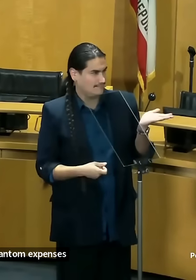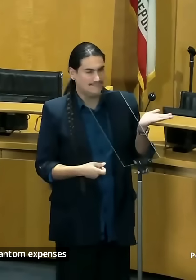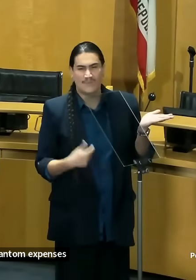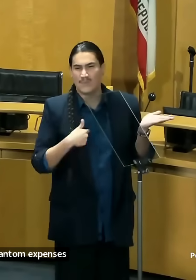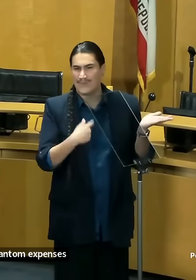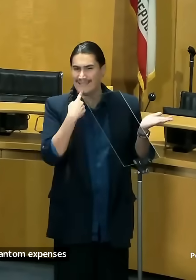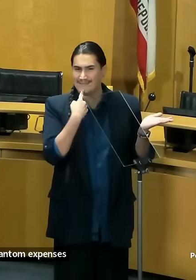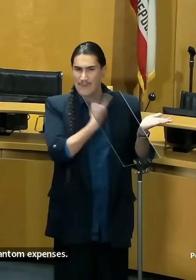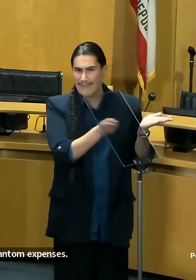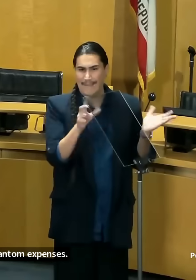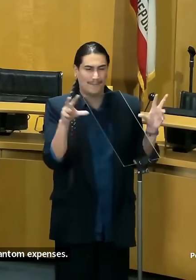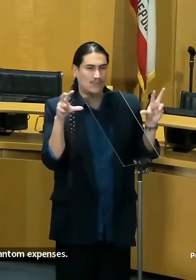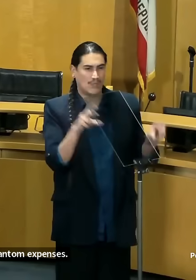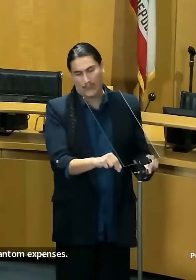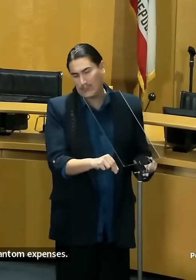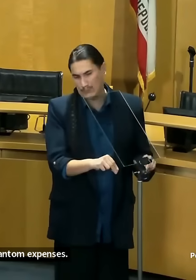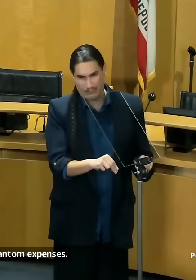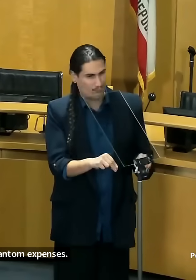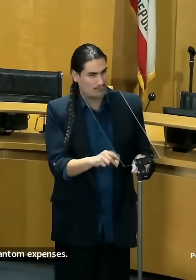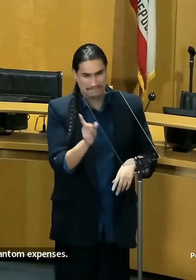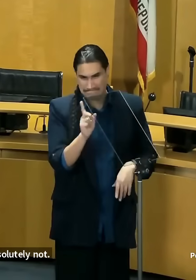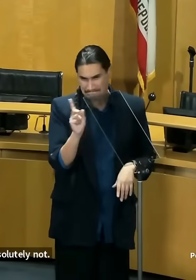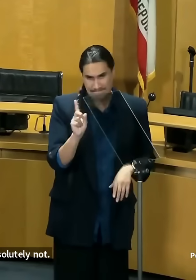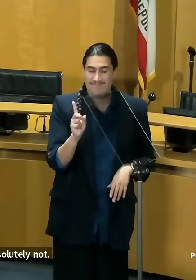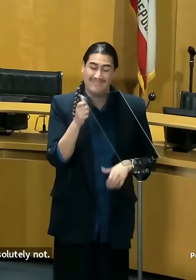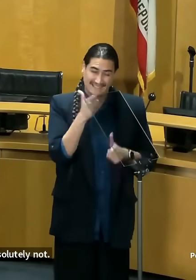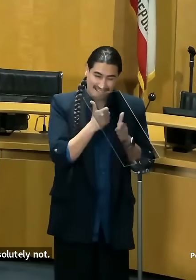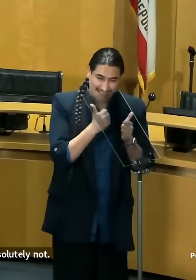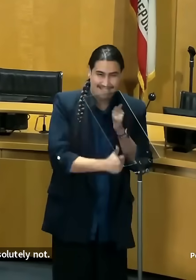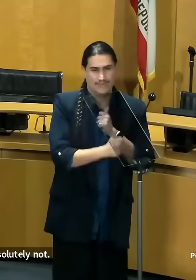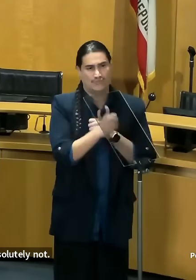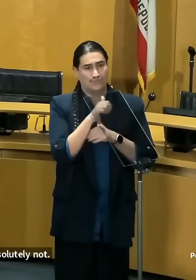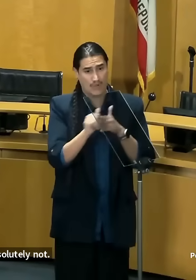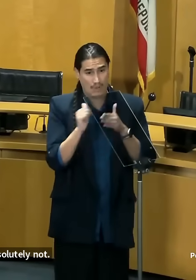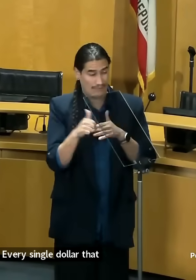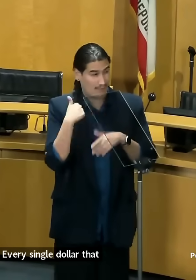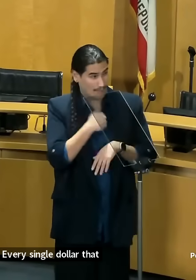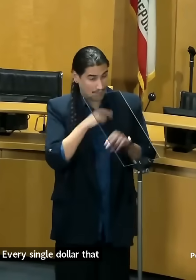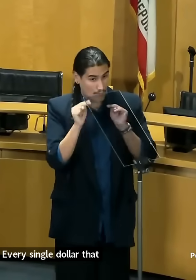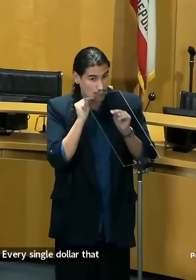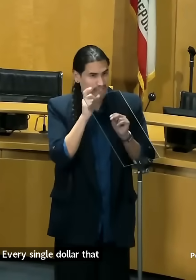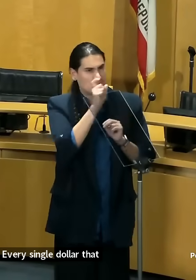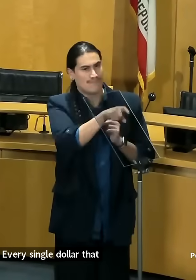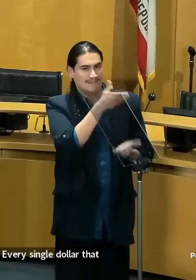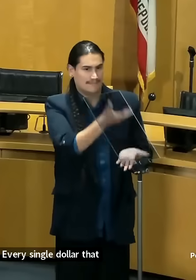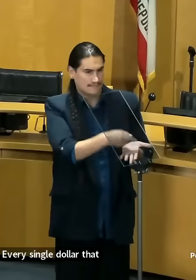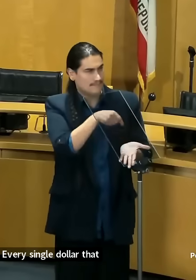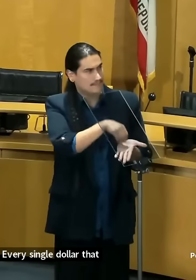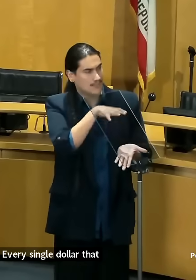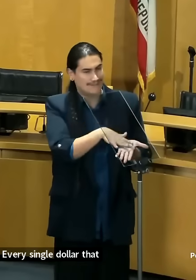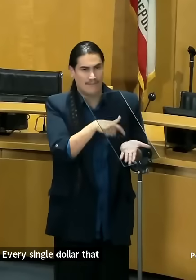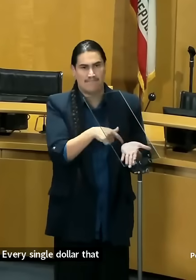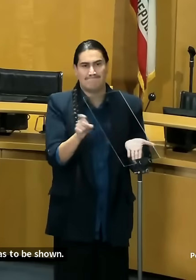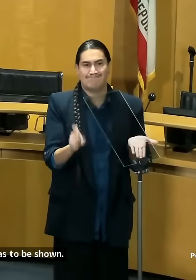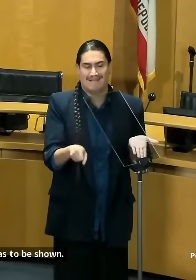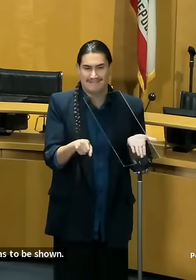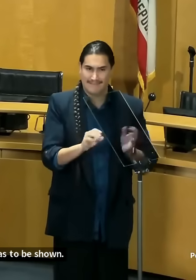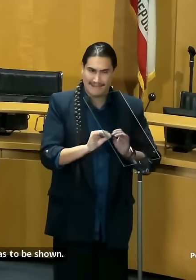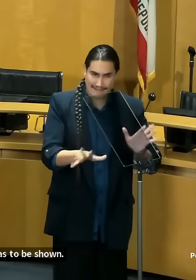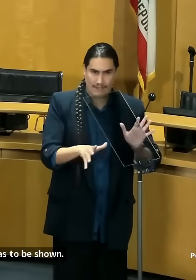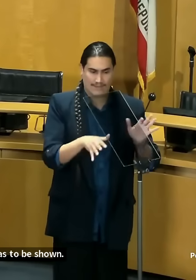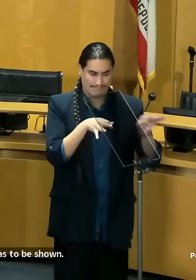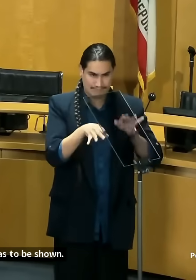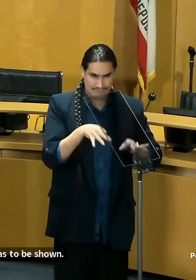said, absolutely not. Every single dollar that we're negotiating has to be shown to